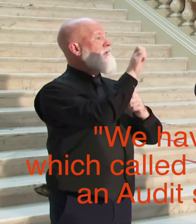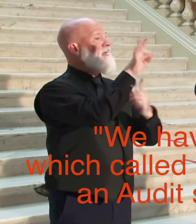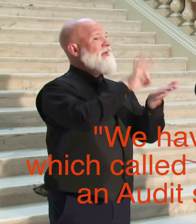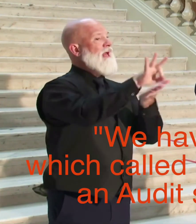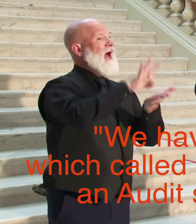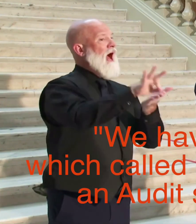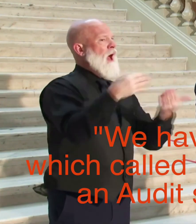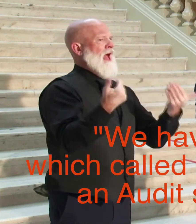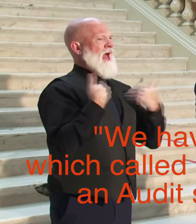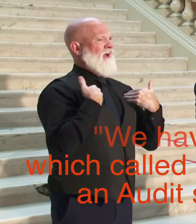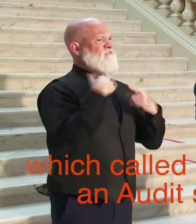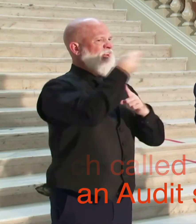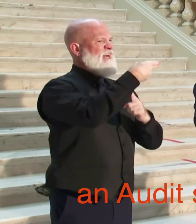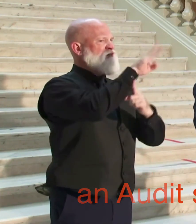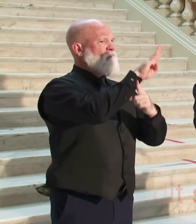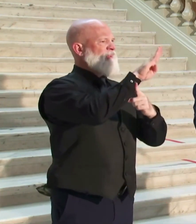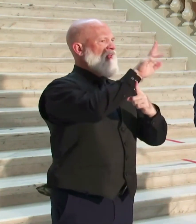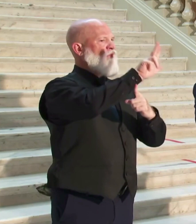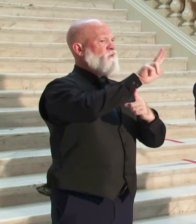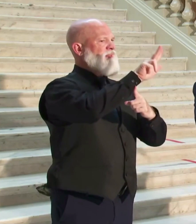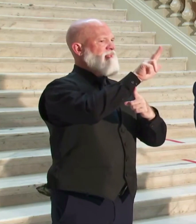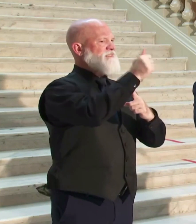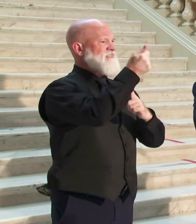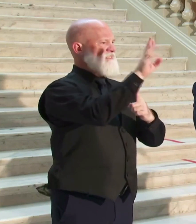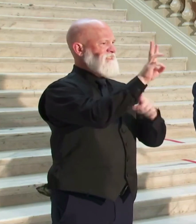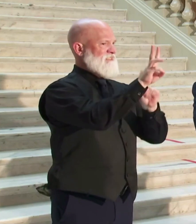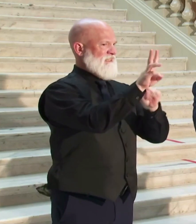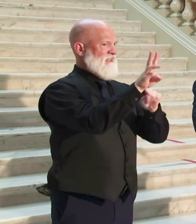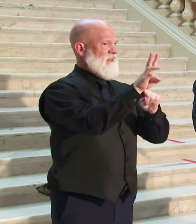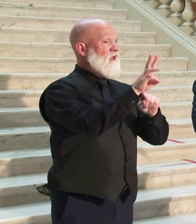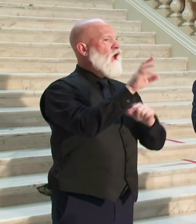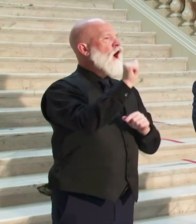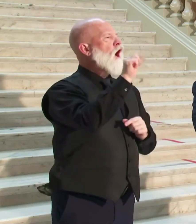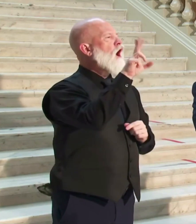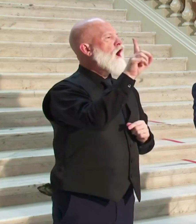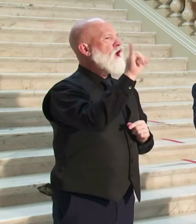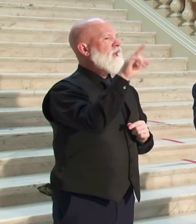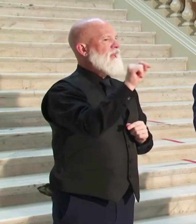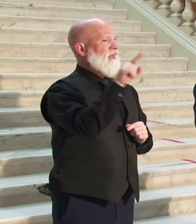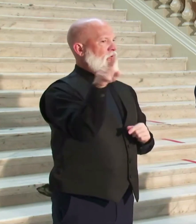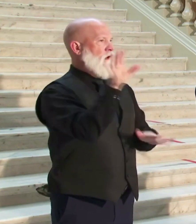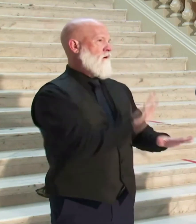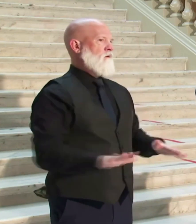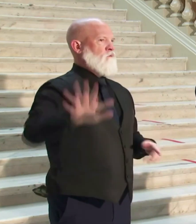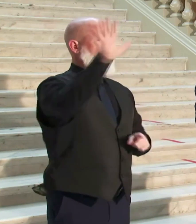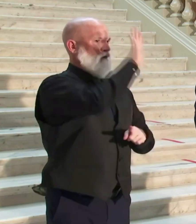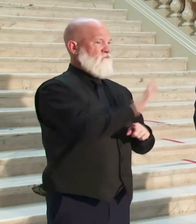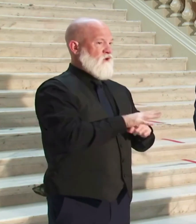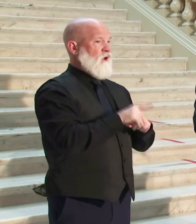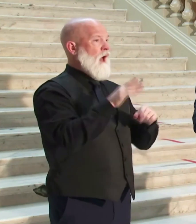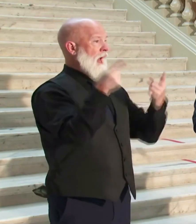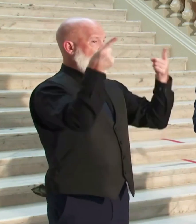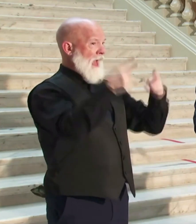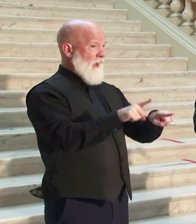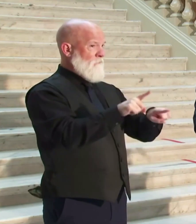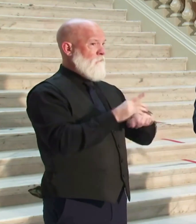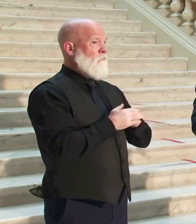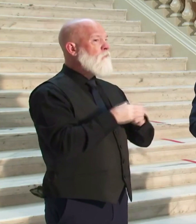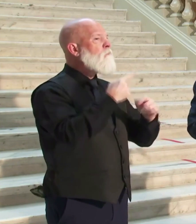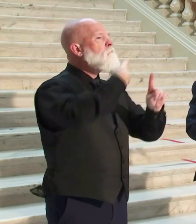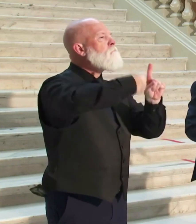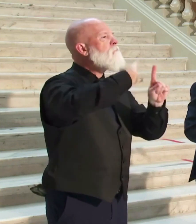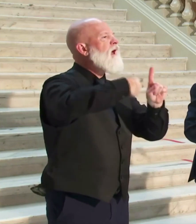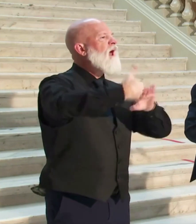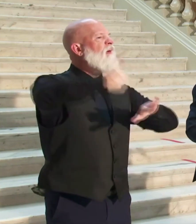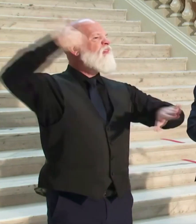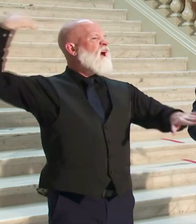which called for there being an audit statewide. The decision was made internally months ago. You would have something called a risk limiting audit.